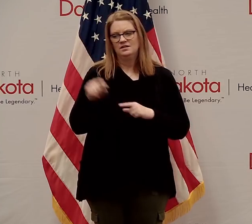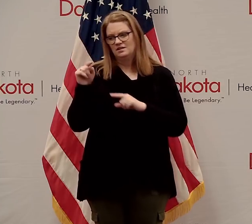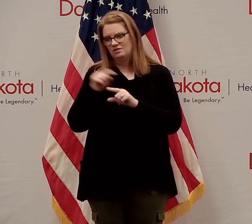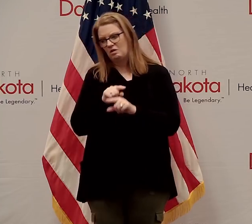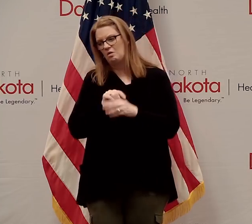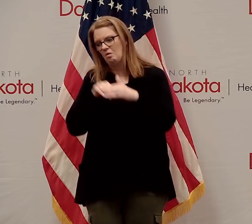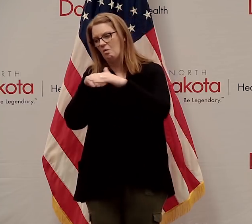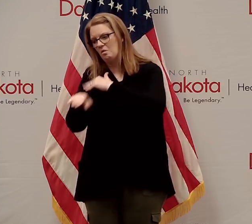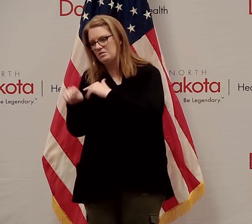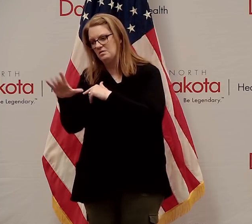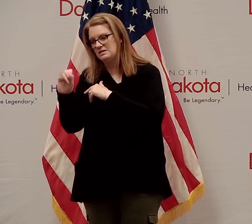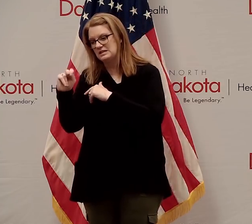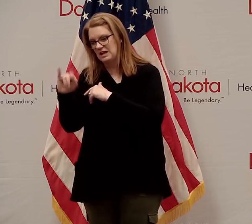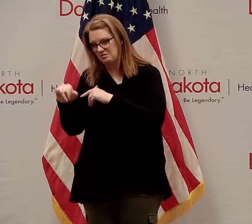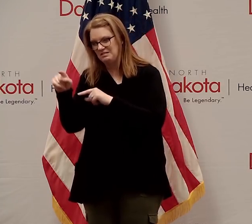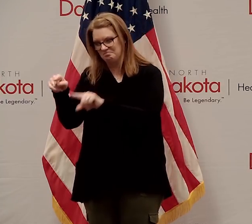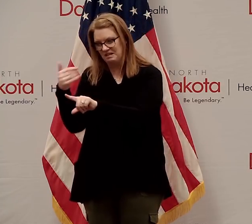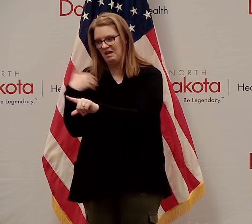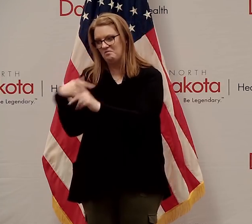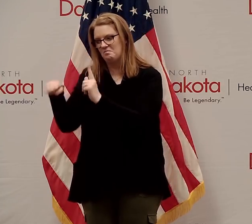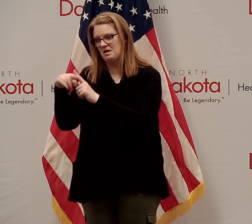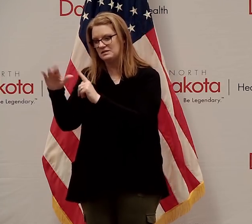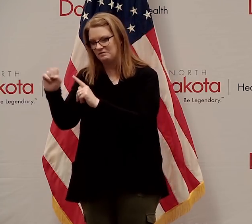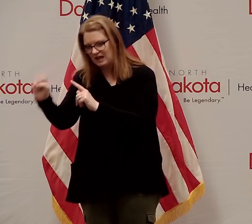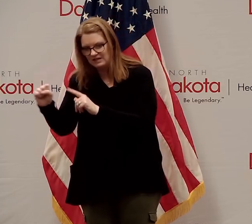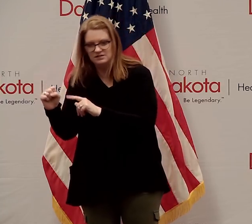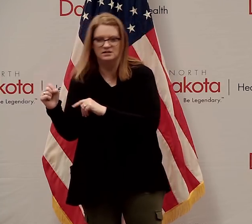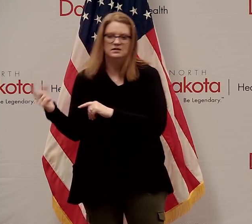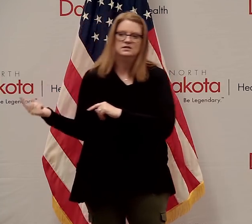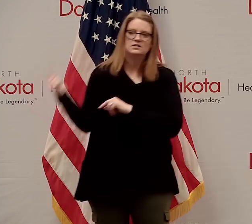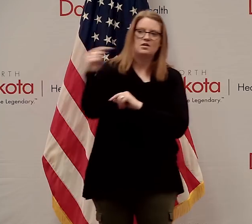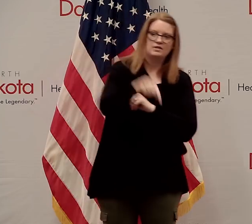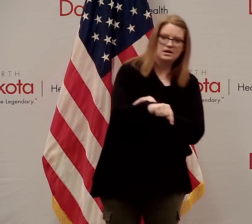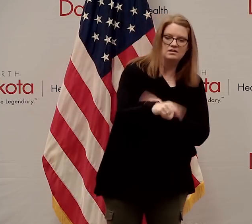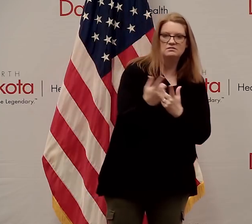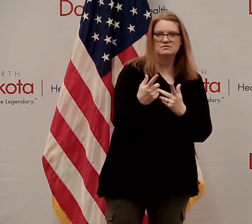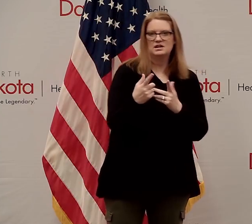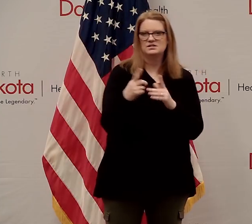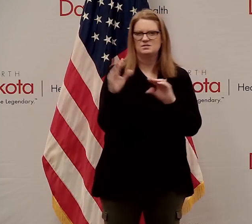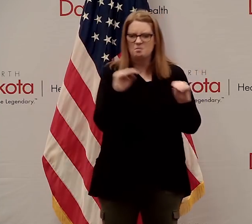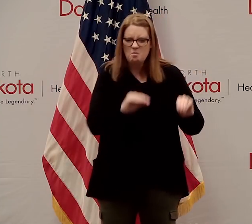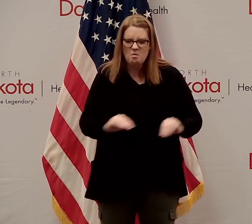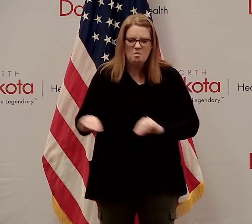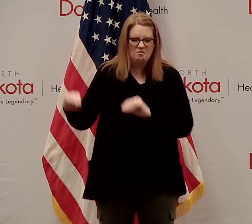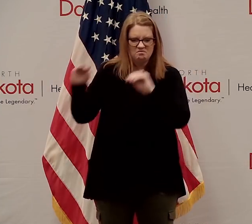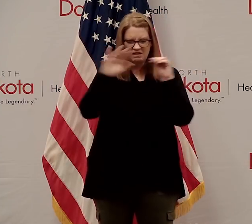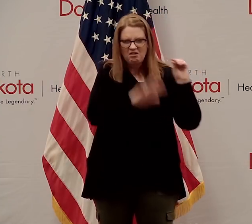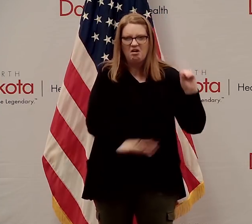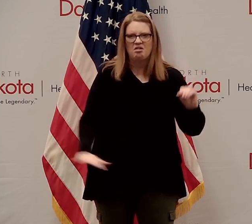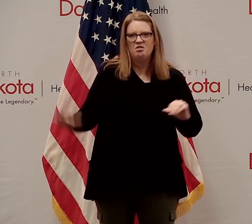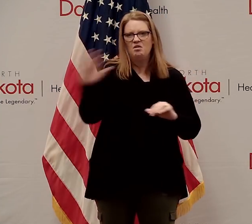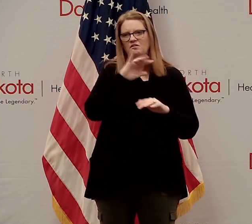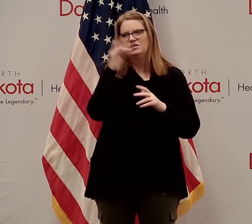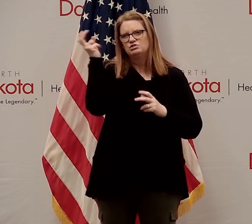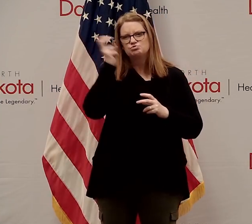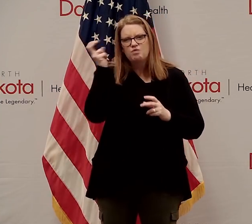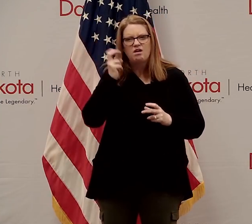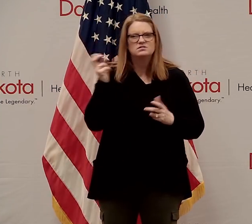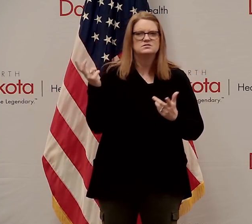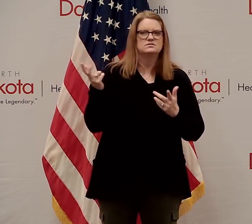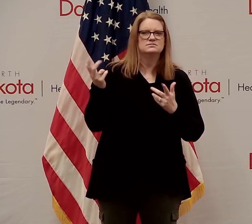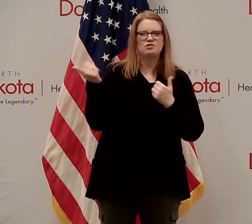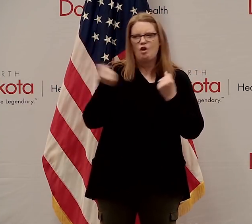someone delivering supplies on a truck. I mean, there's movement going across our state. There are no